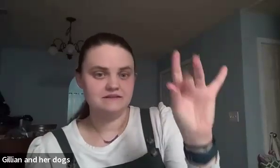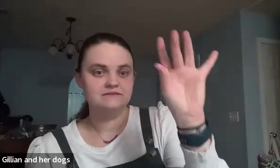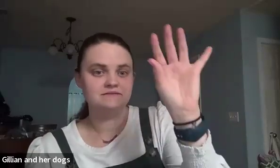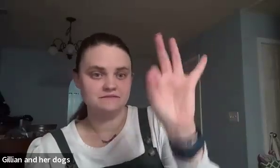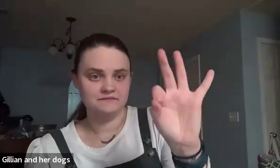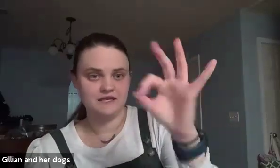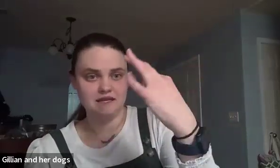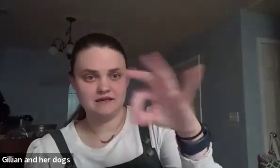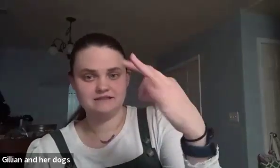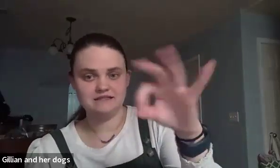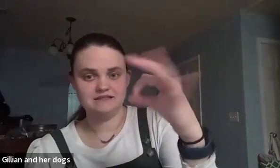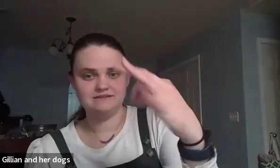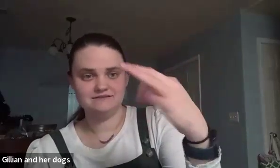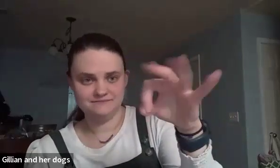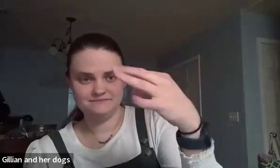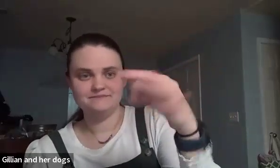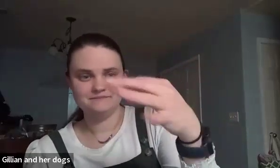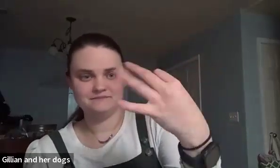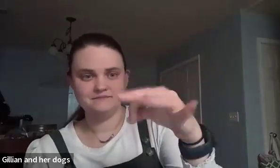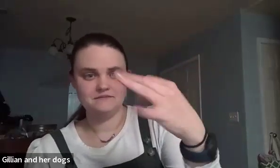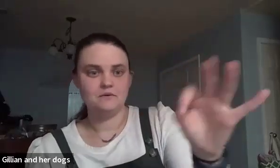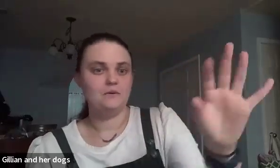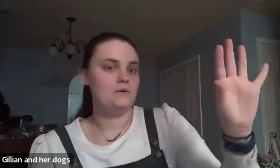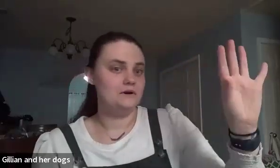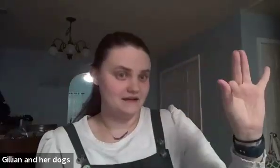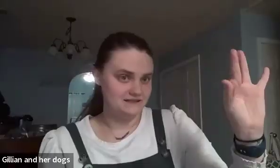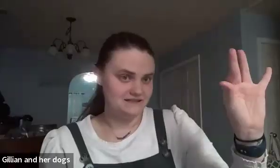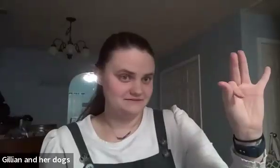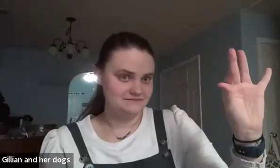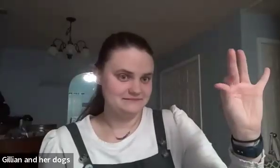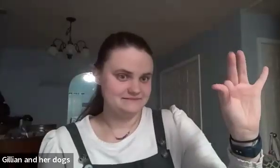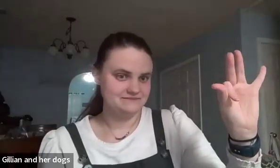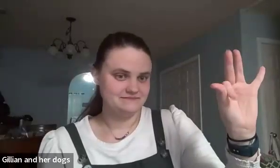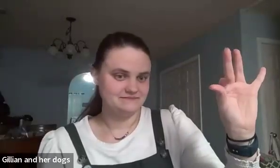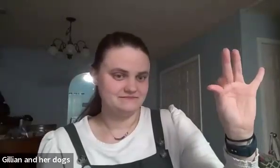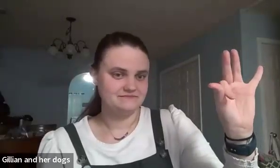19, 19, or 19,